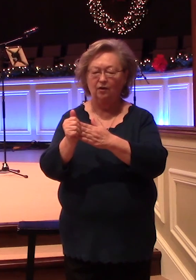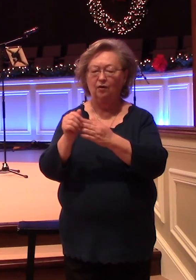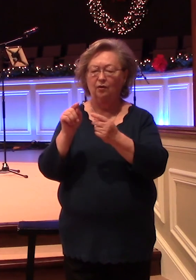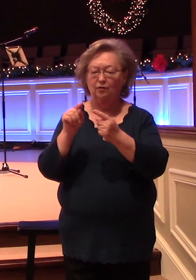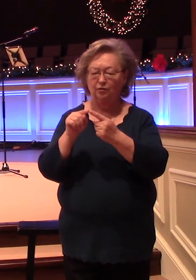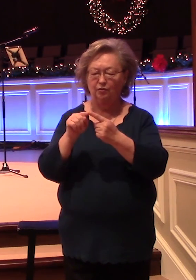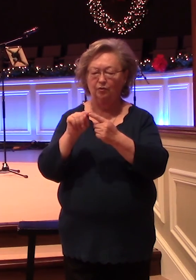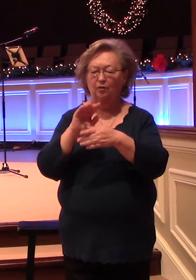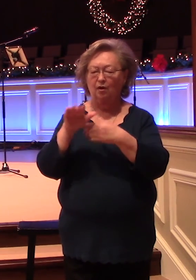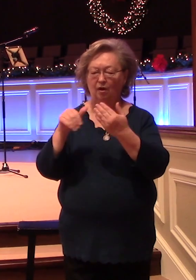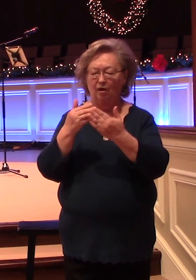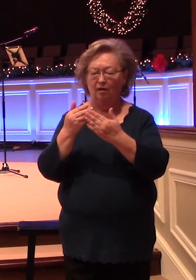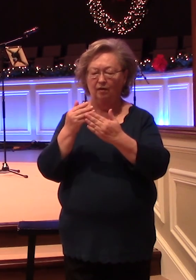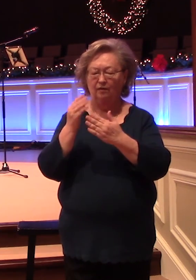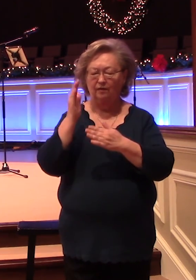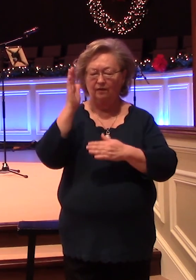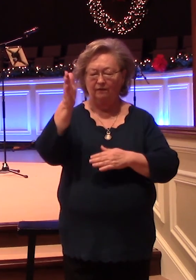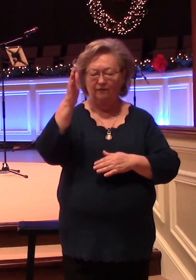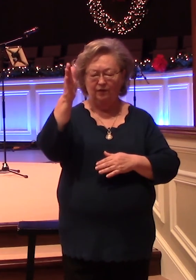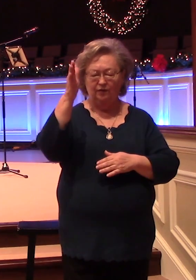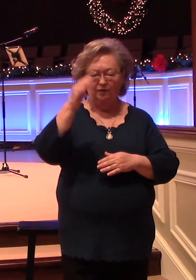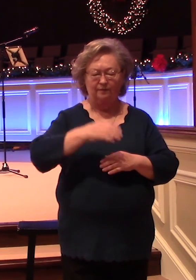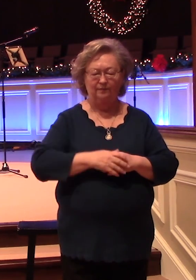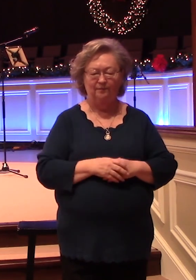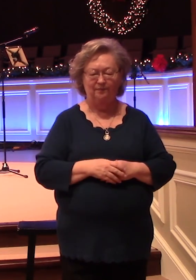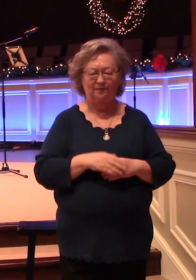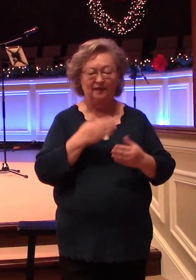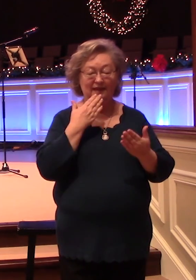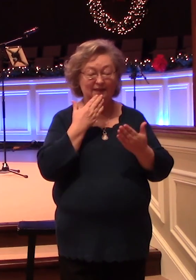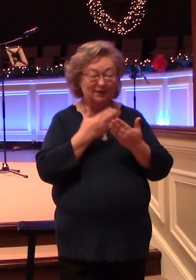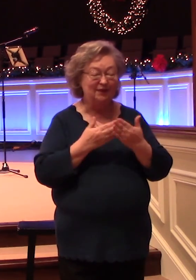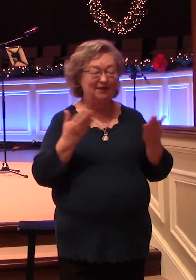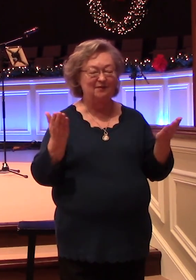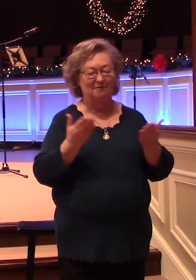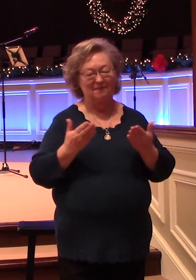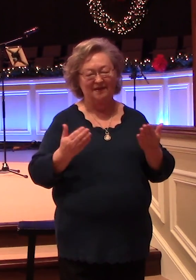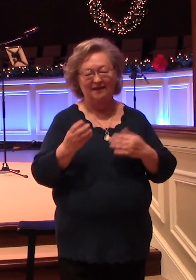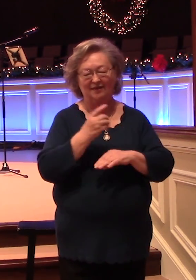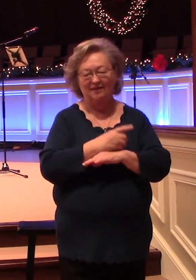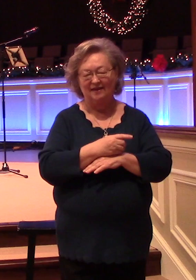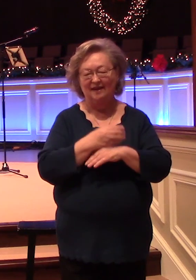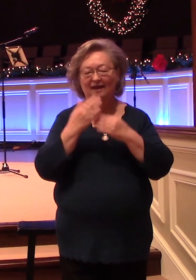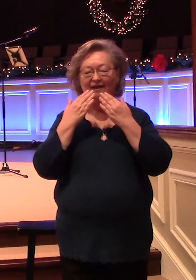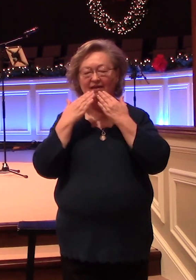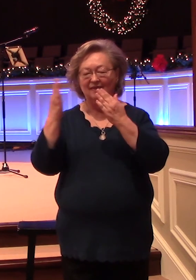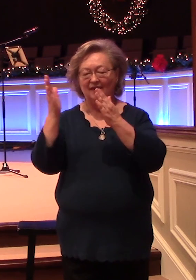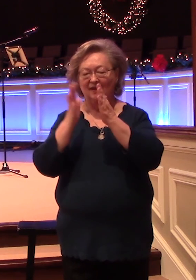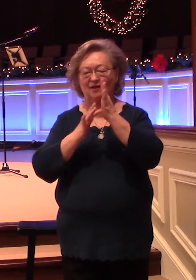house of the Lord today. Thank you, Jesus. In that mighty name I pray.